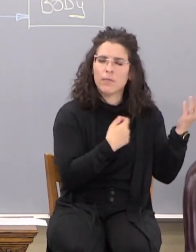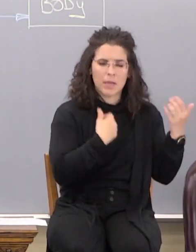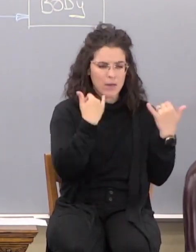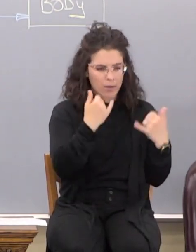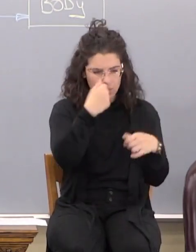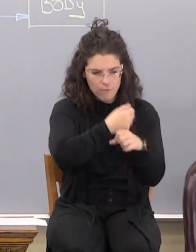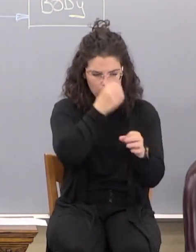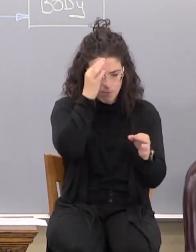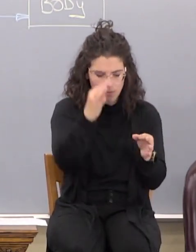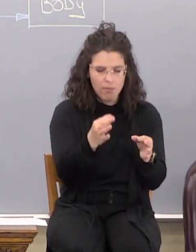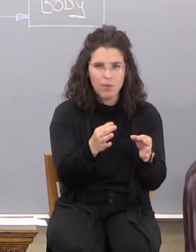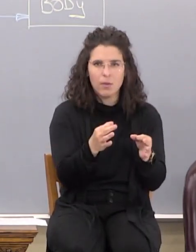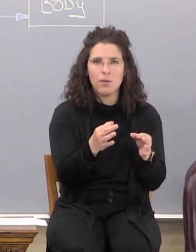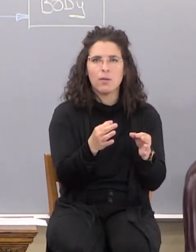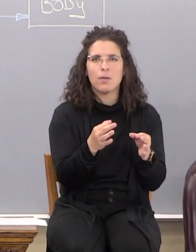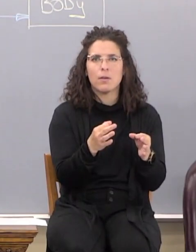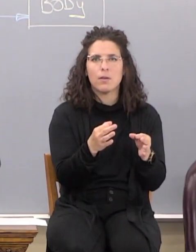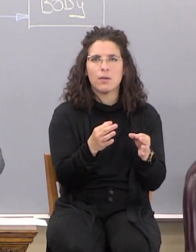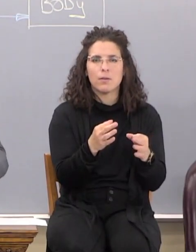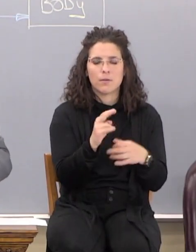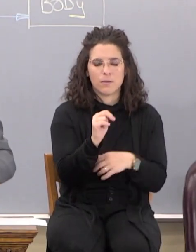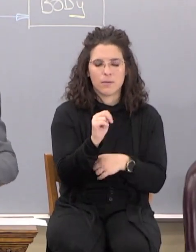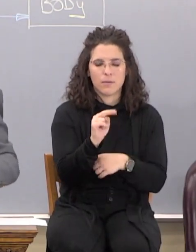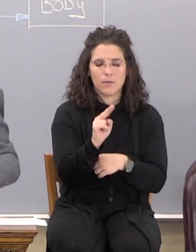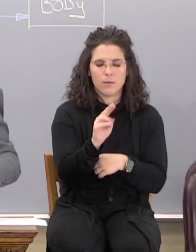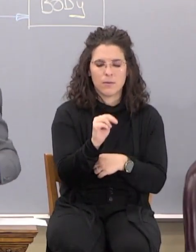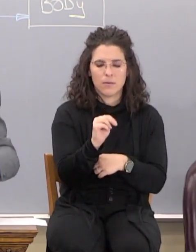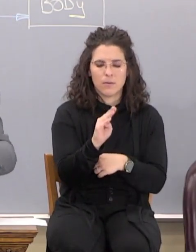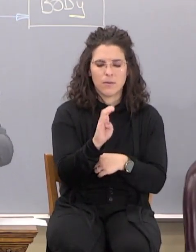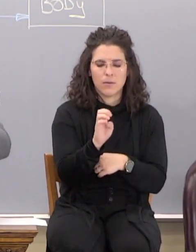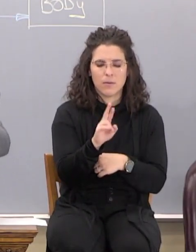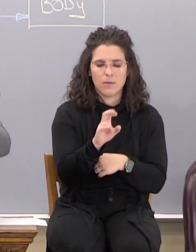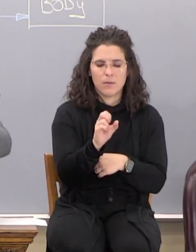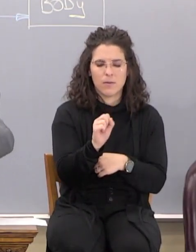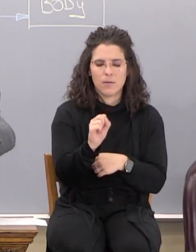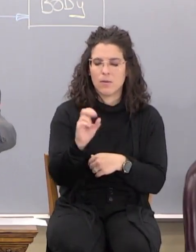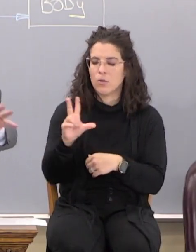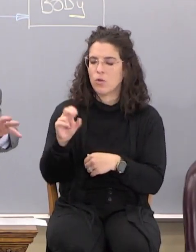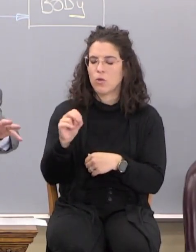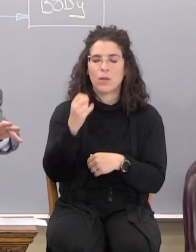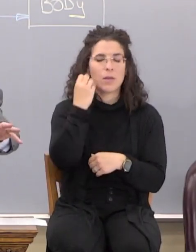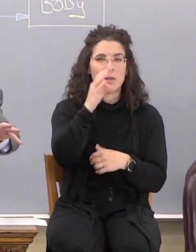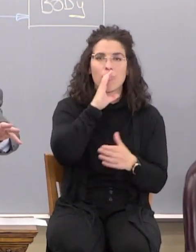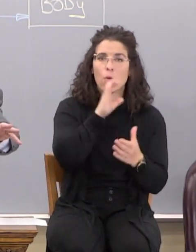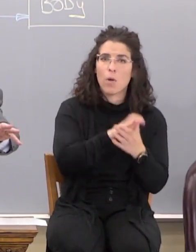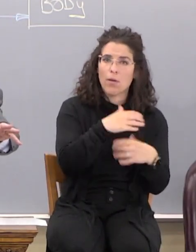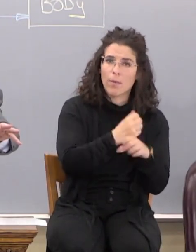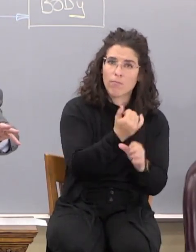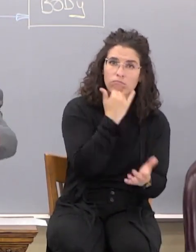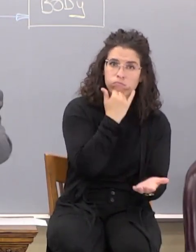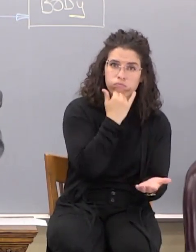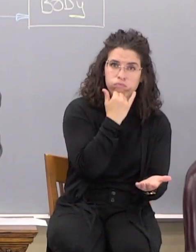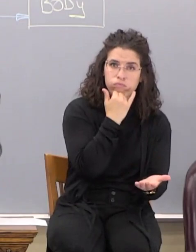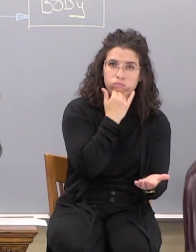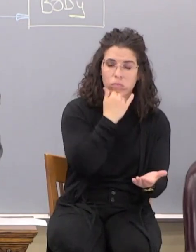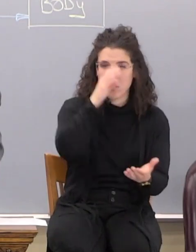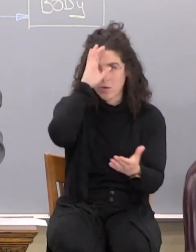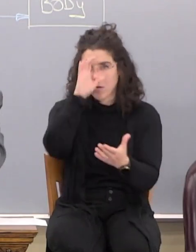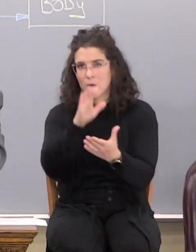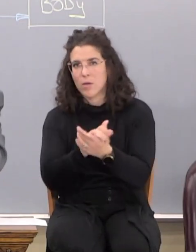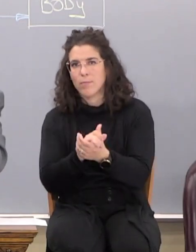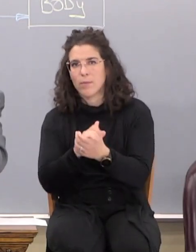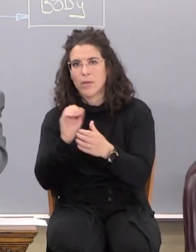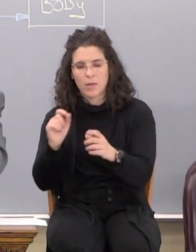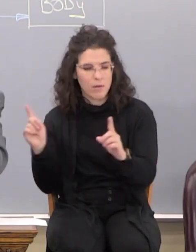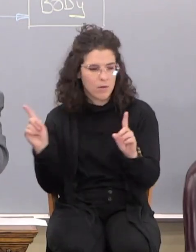mistake. Numbers chapter 30 talks about if a wife makes a mistake, her husband